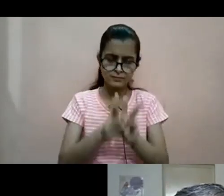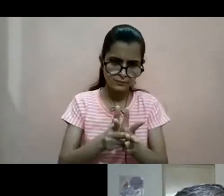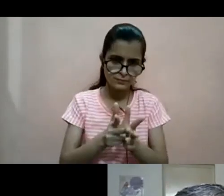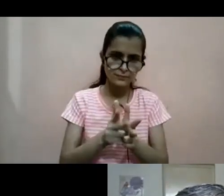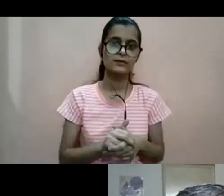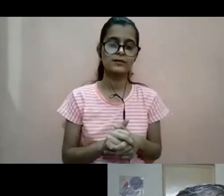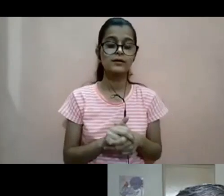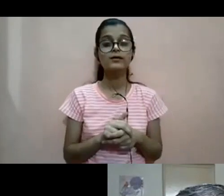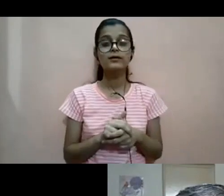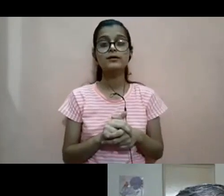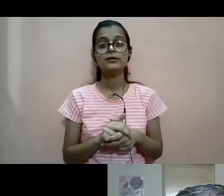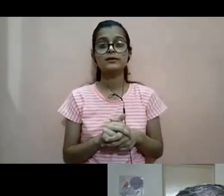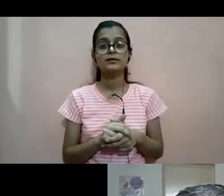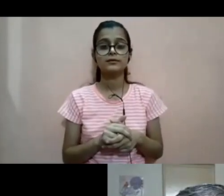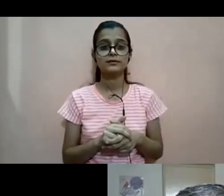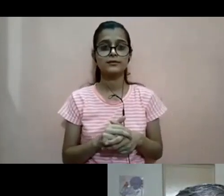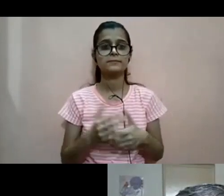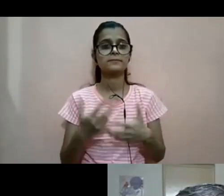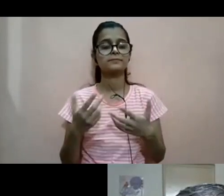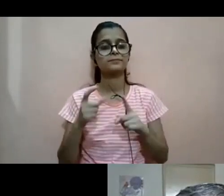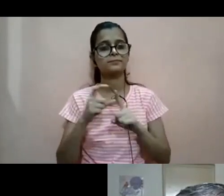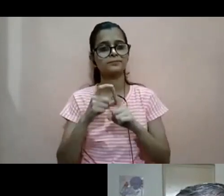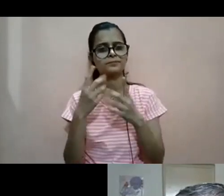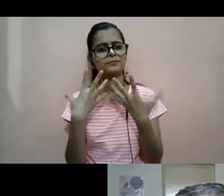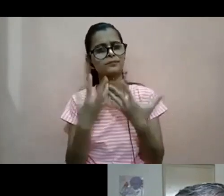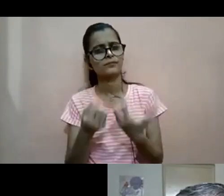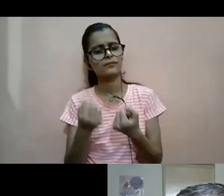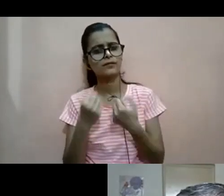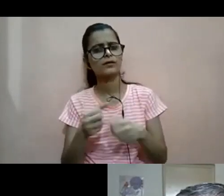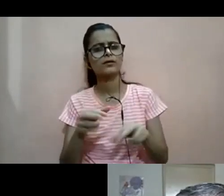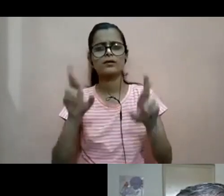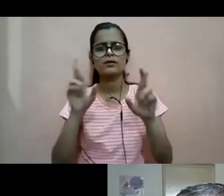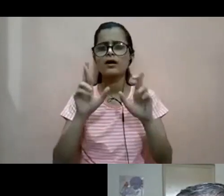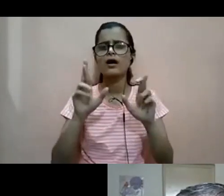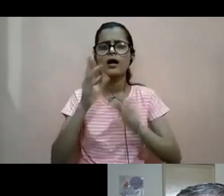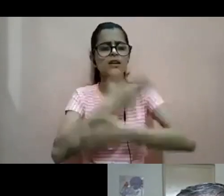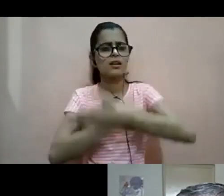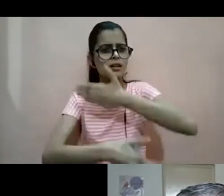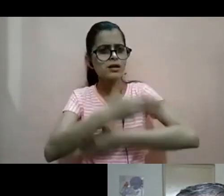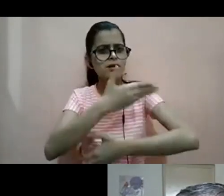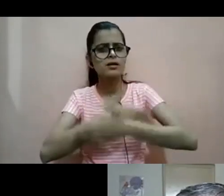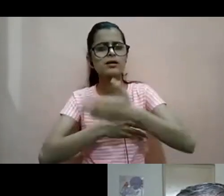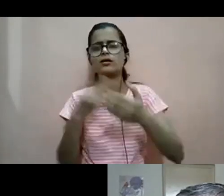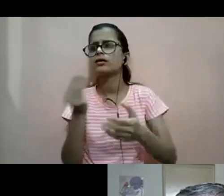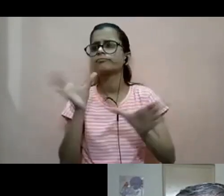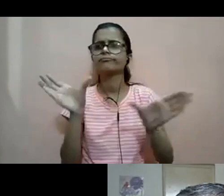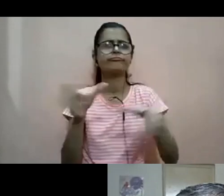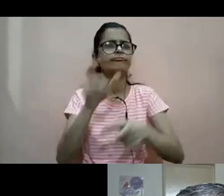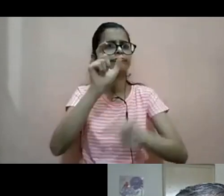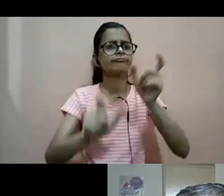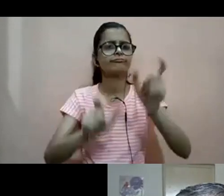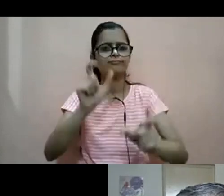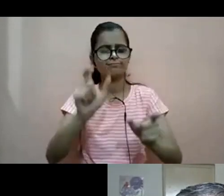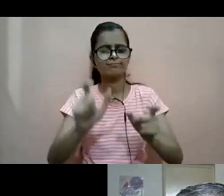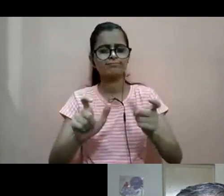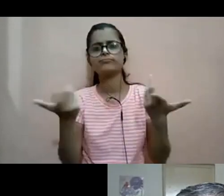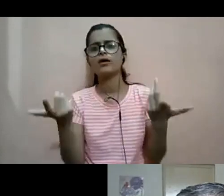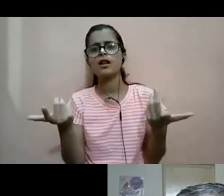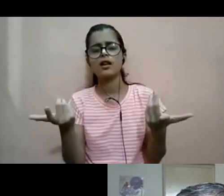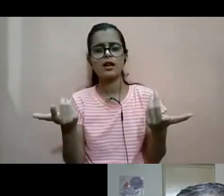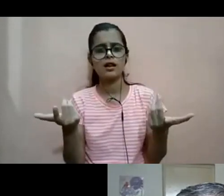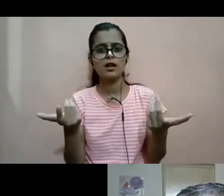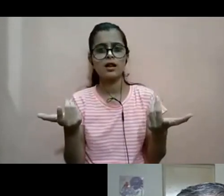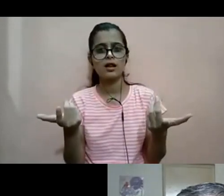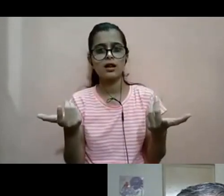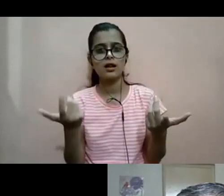sit with desire and consider how disability is understood, felt and enacted, with